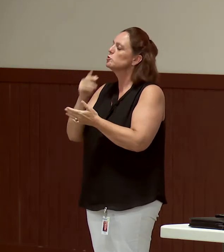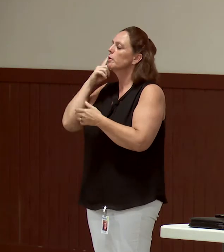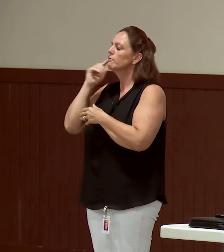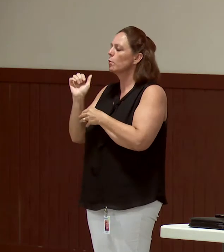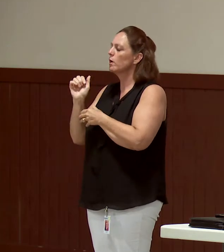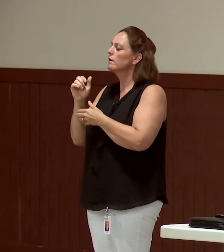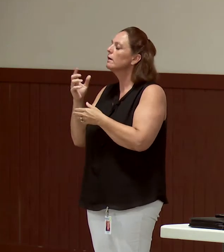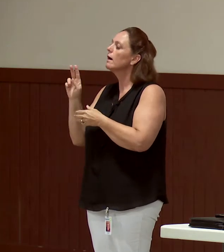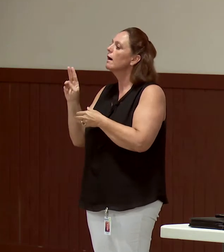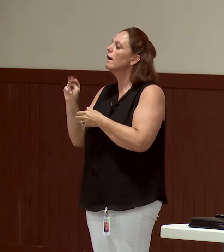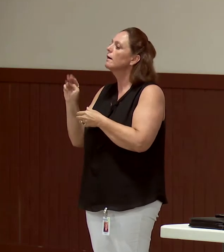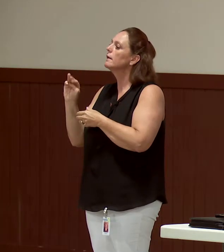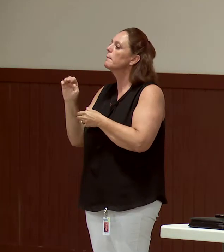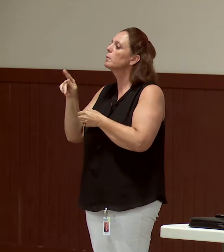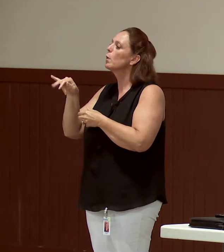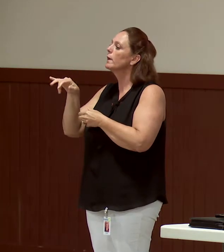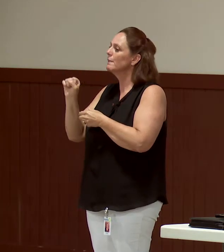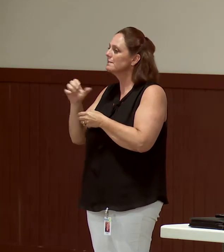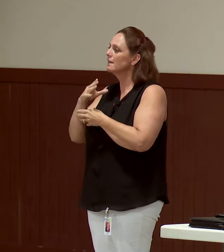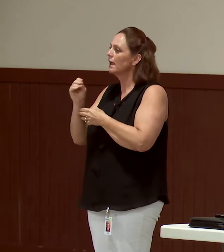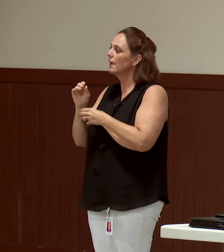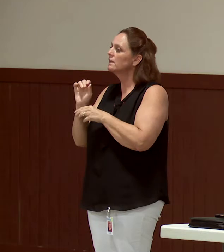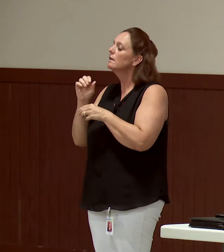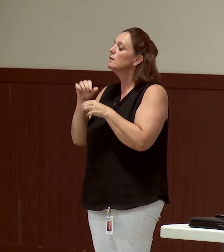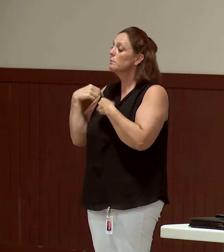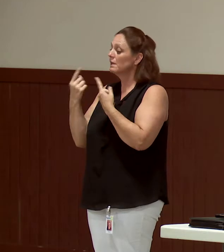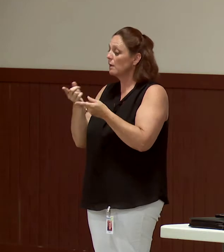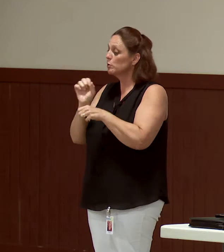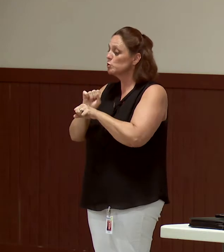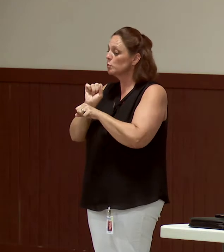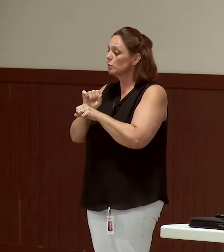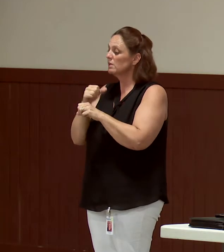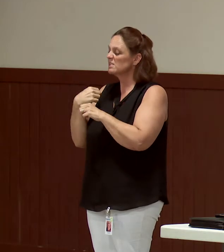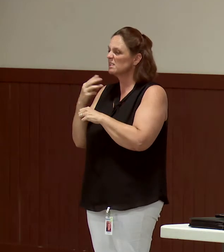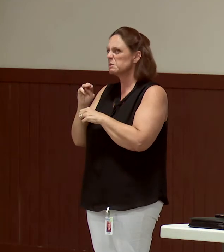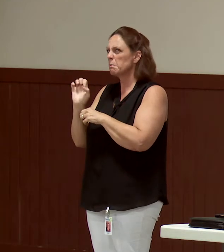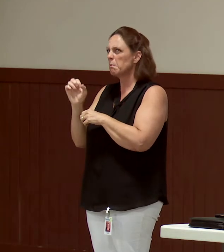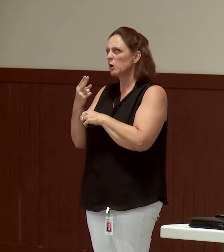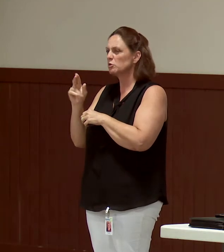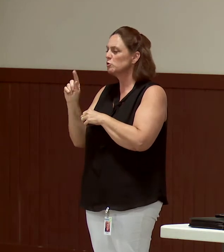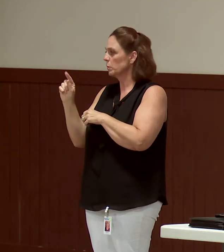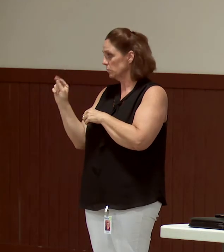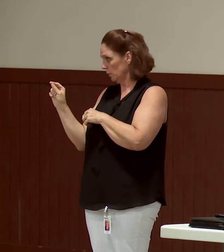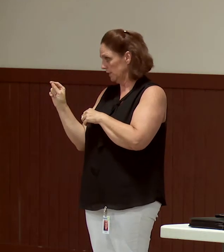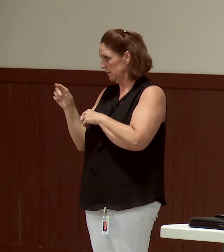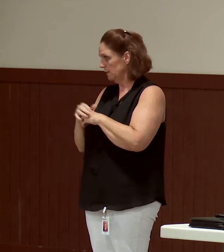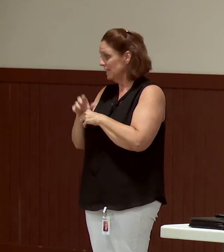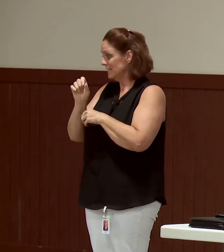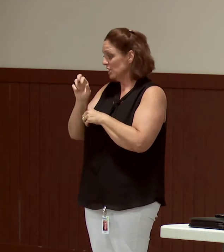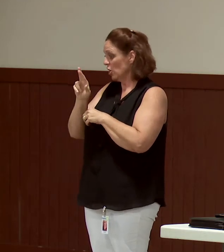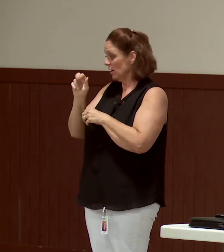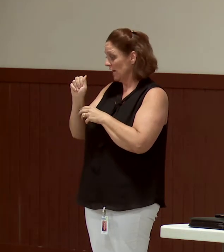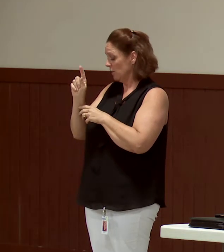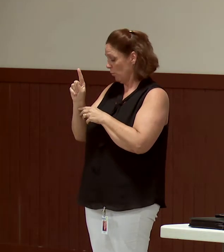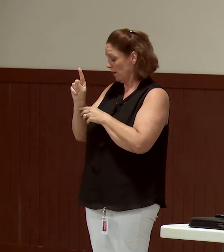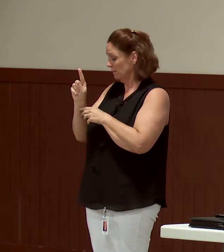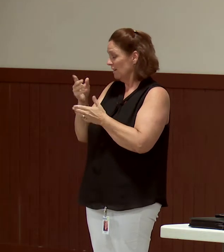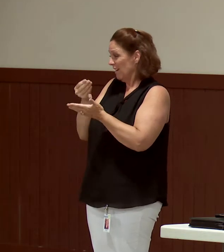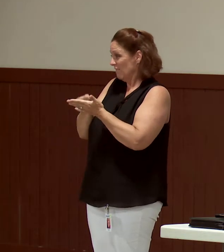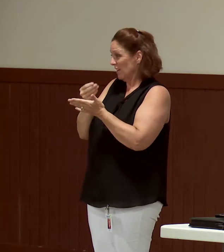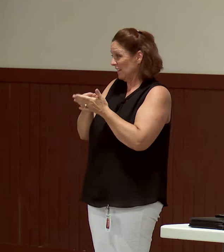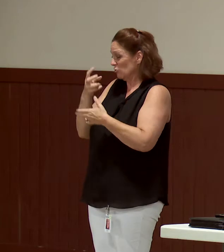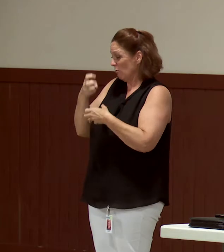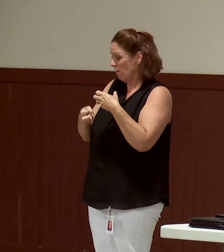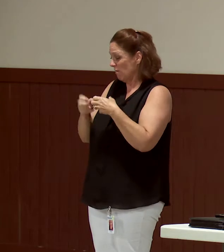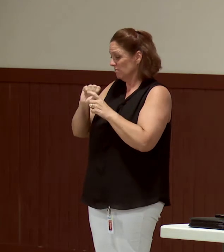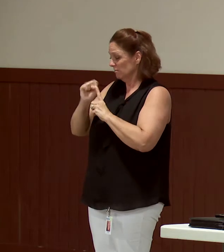demonstrated hardship since March of 2020, and this is where it's a little bit different from the first round. Under ERA 1, the financial hardship had to